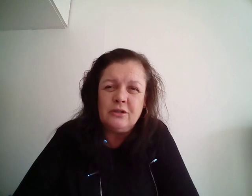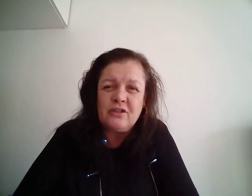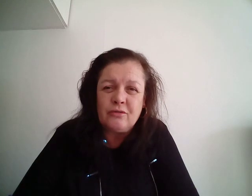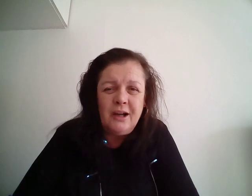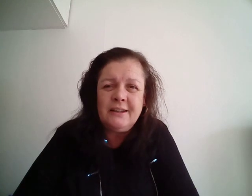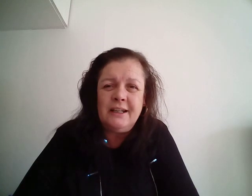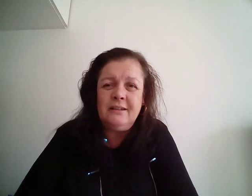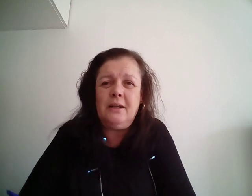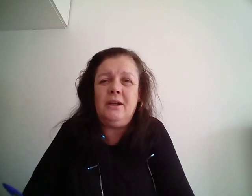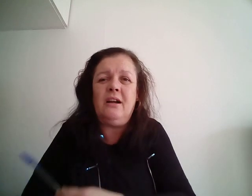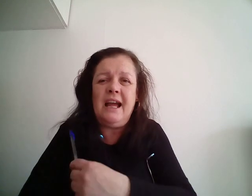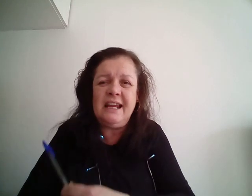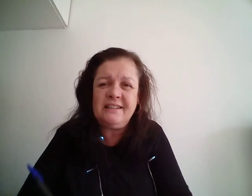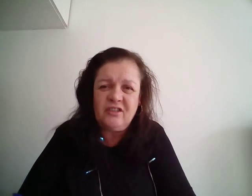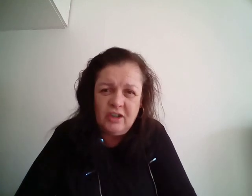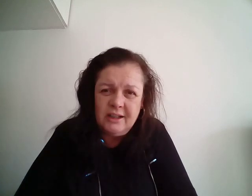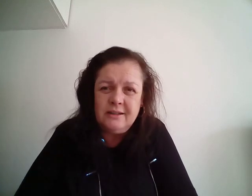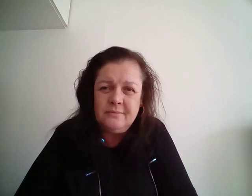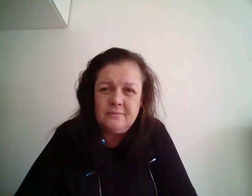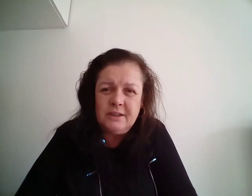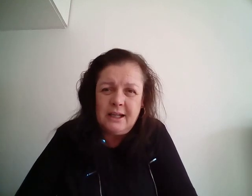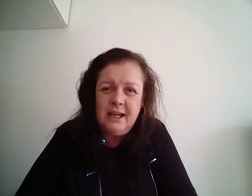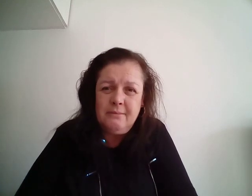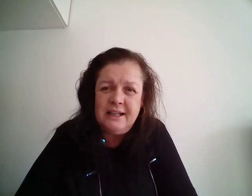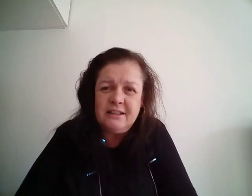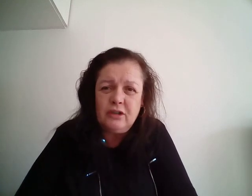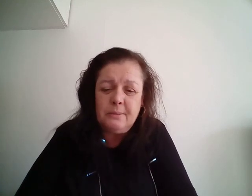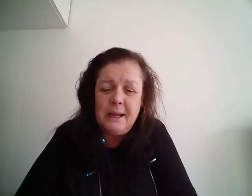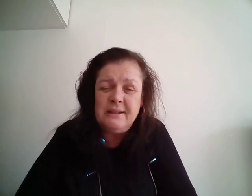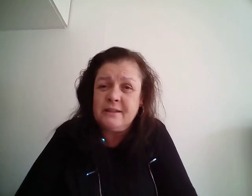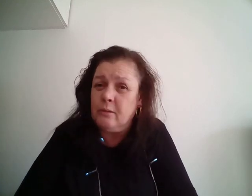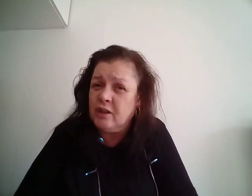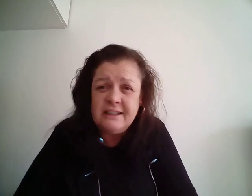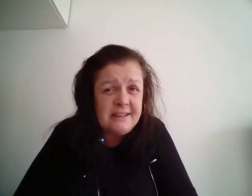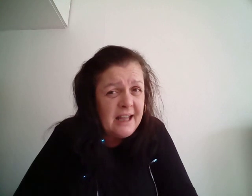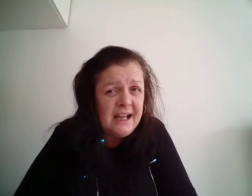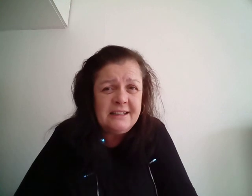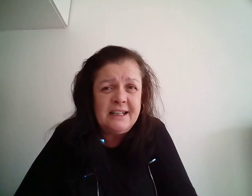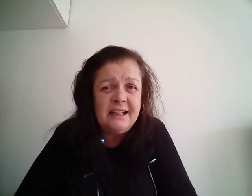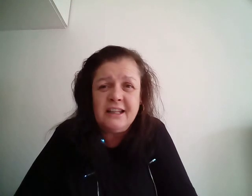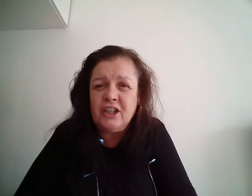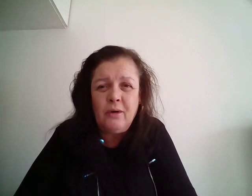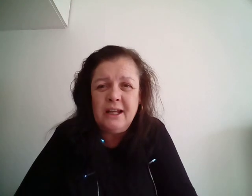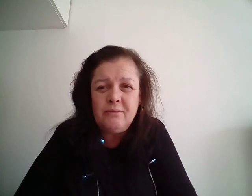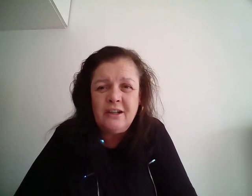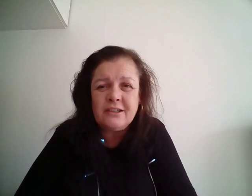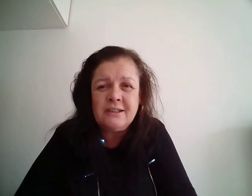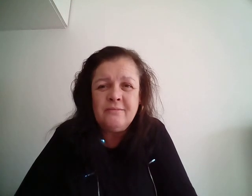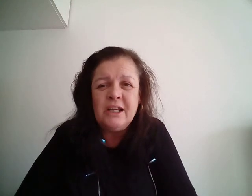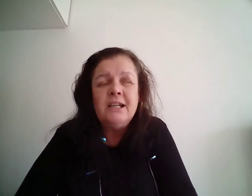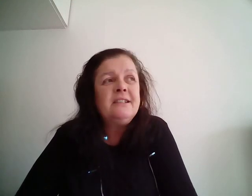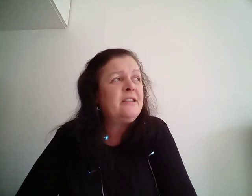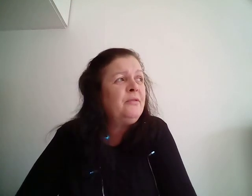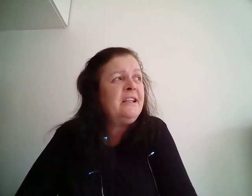cause rather, there we are, a stir. Okay, I'm a delicious baby, so I'm not inserting anything. No, I am not. Something's